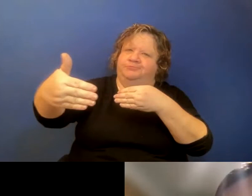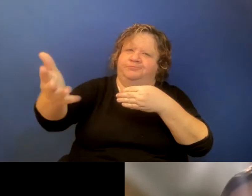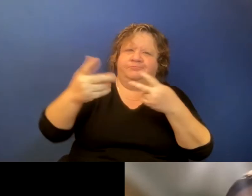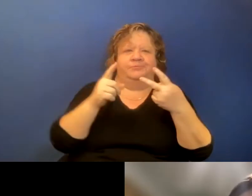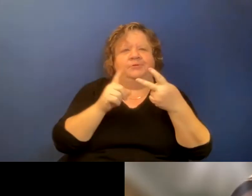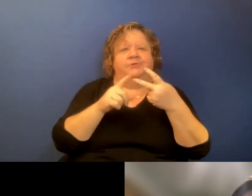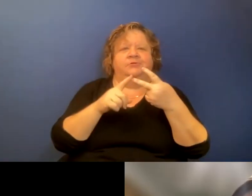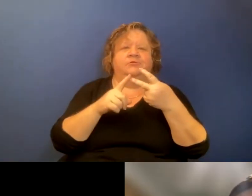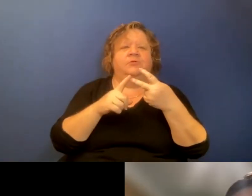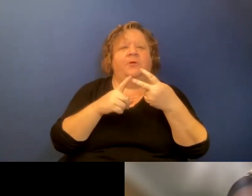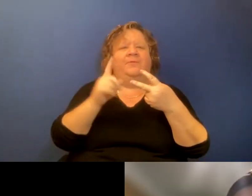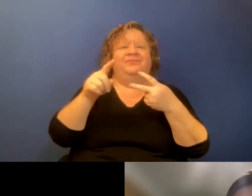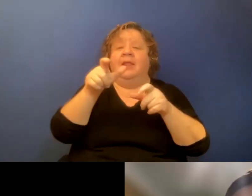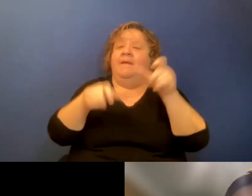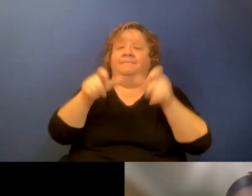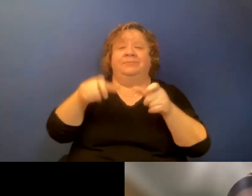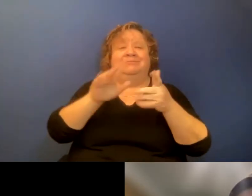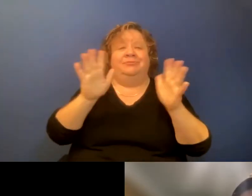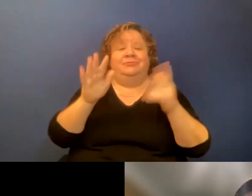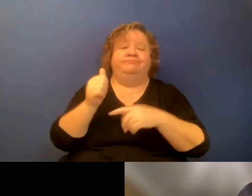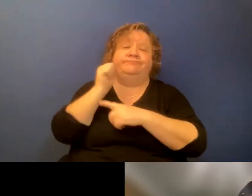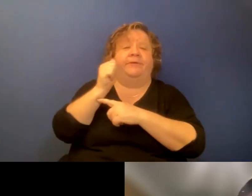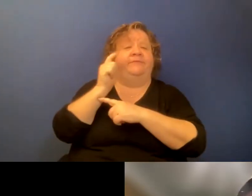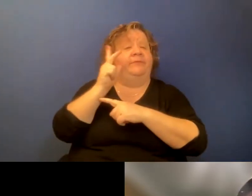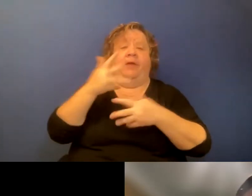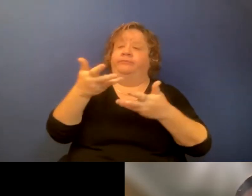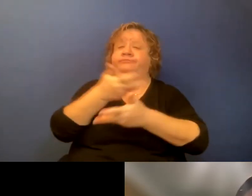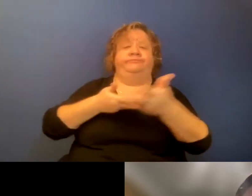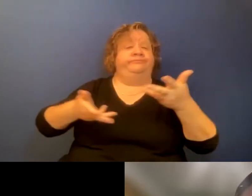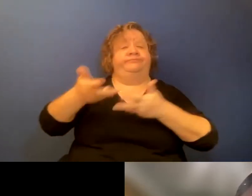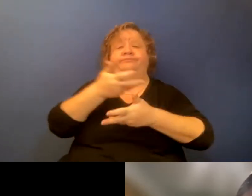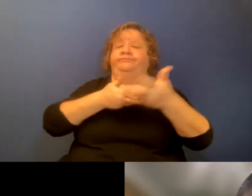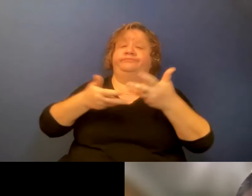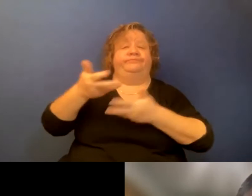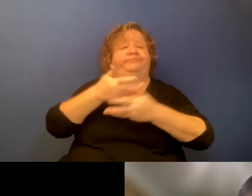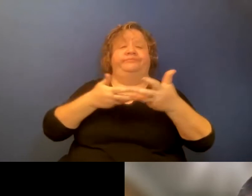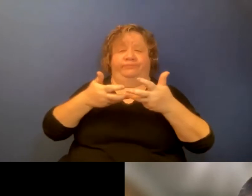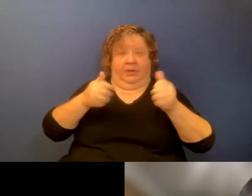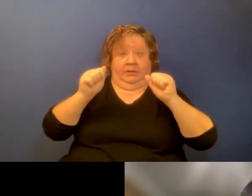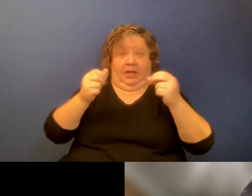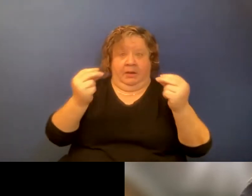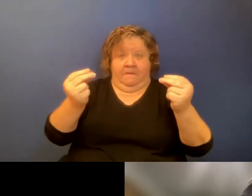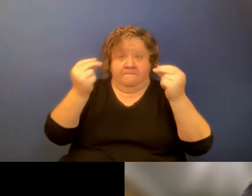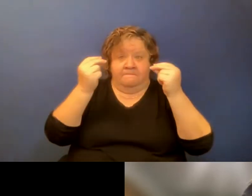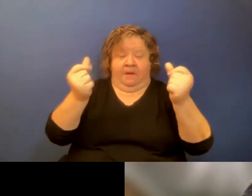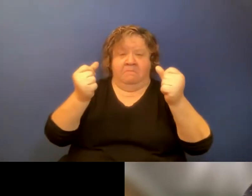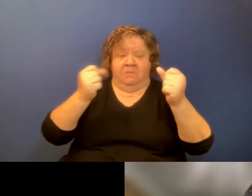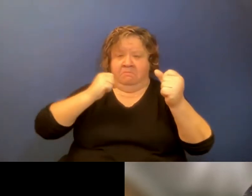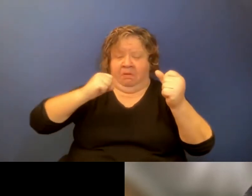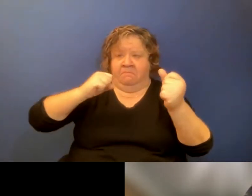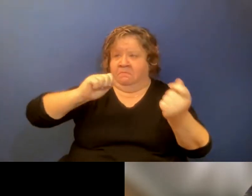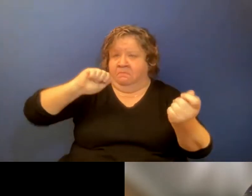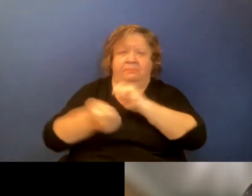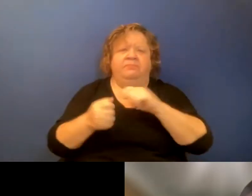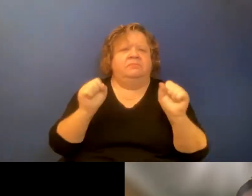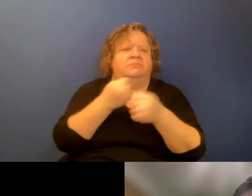norms, they don't change overnight. It's no singular intervention that's going to work. So as this toolkit speaks to,